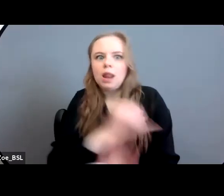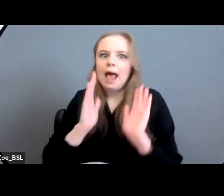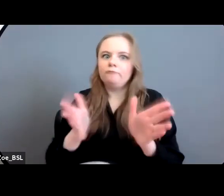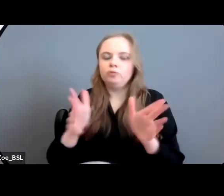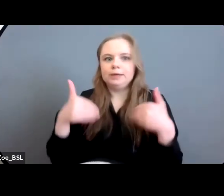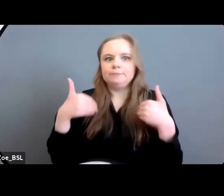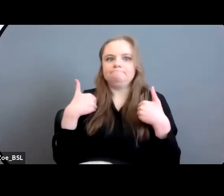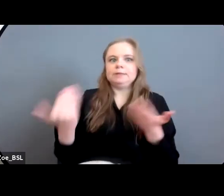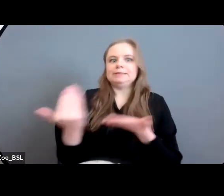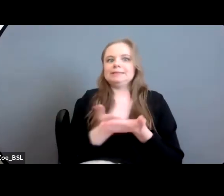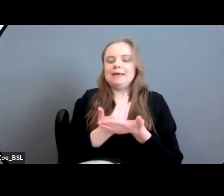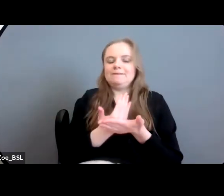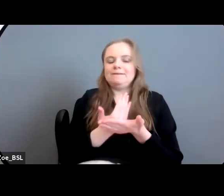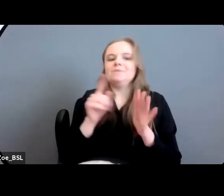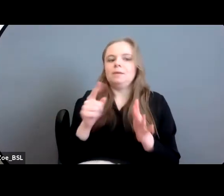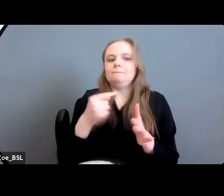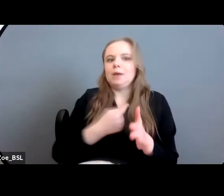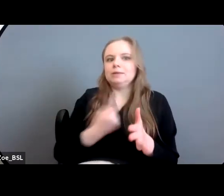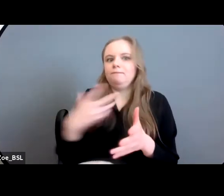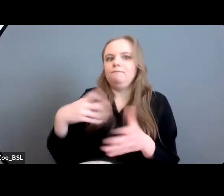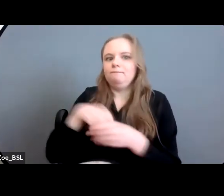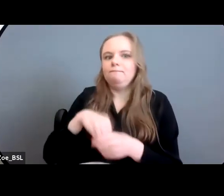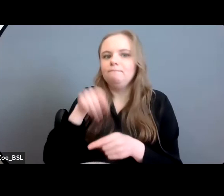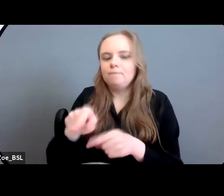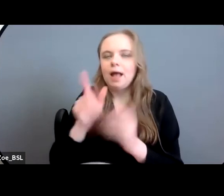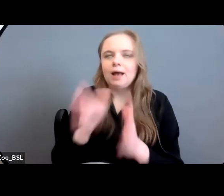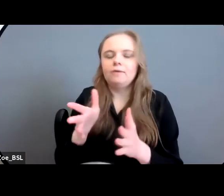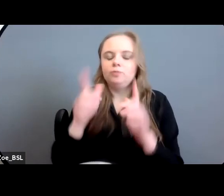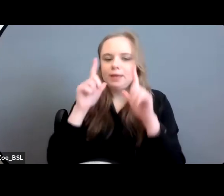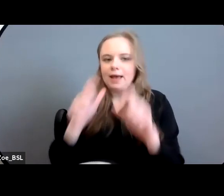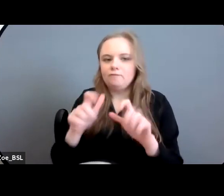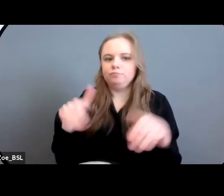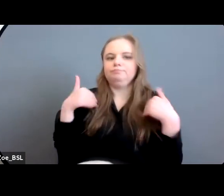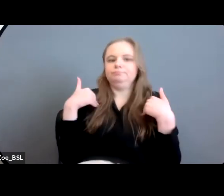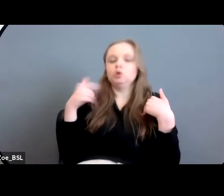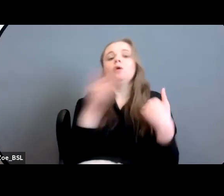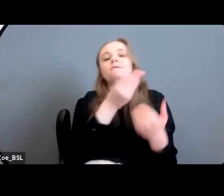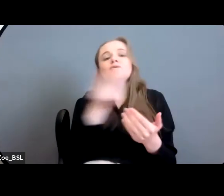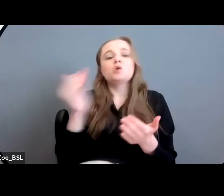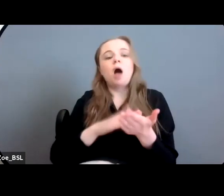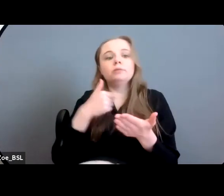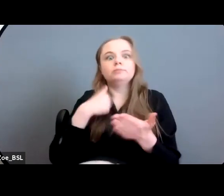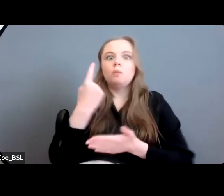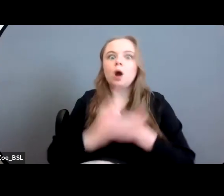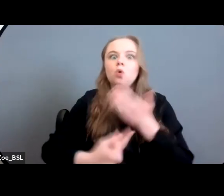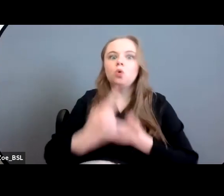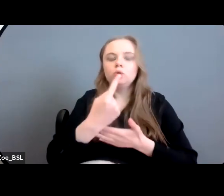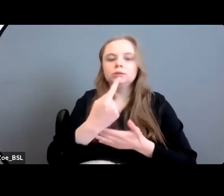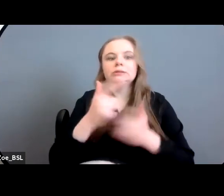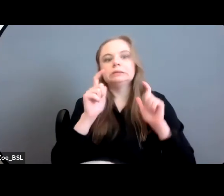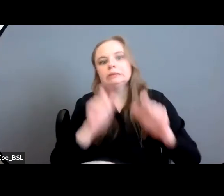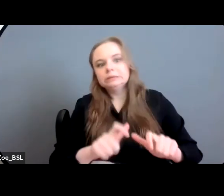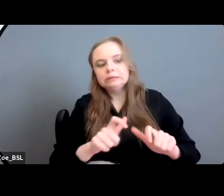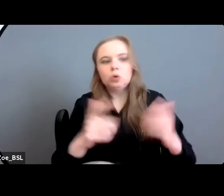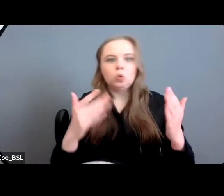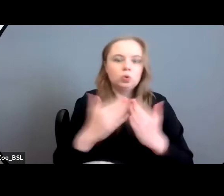COVID. And so for a couple of months, I didn't see anybody, and I lived mostly on my own